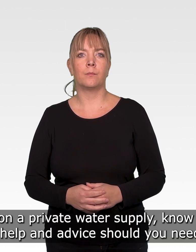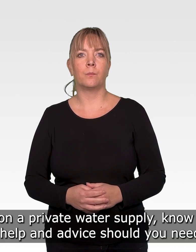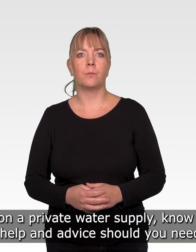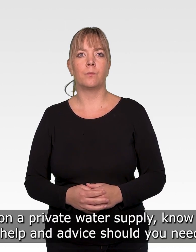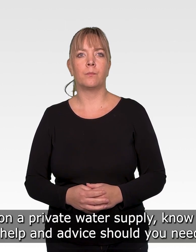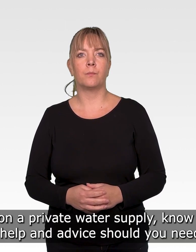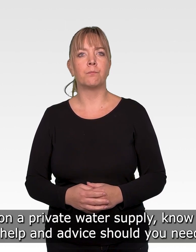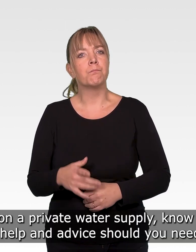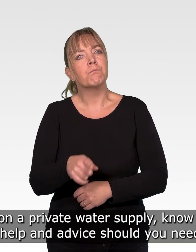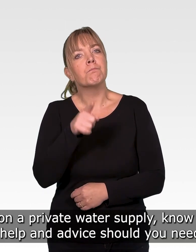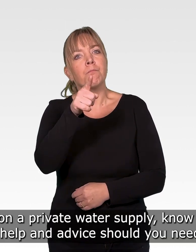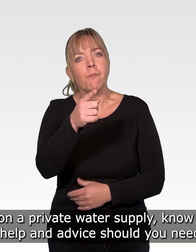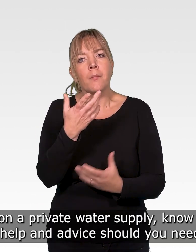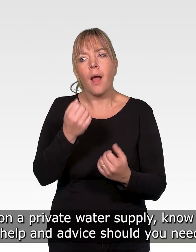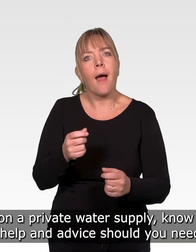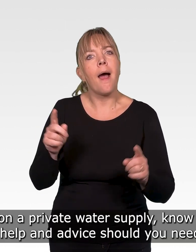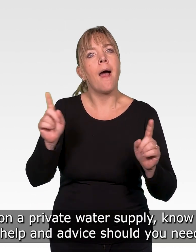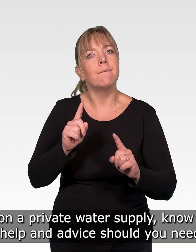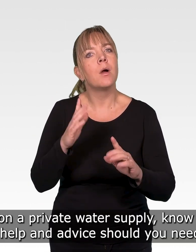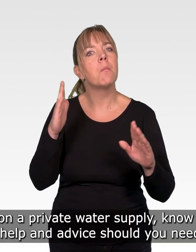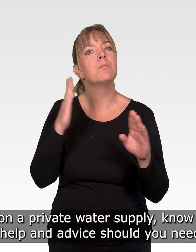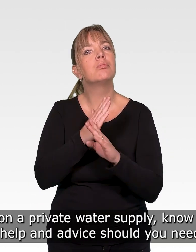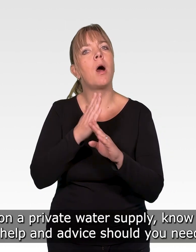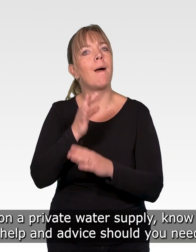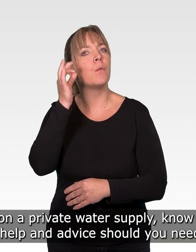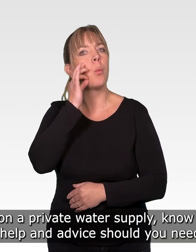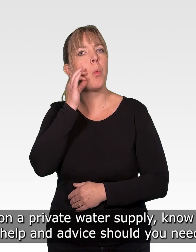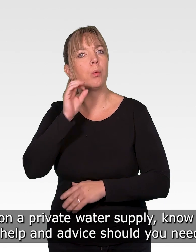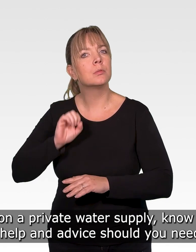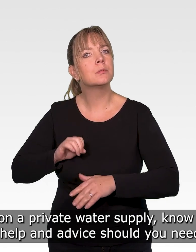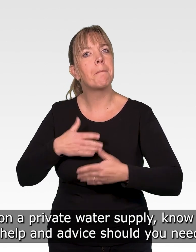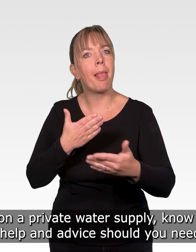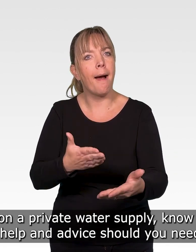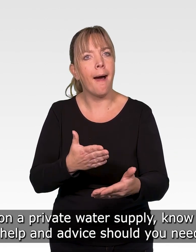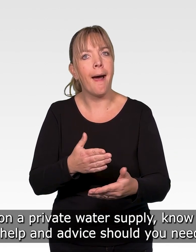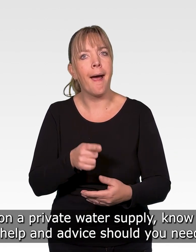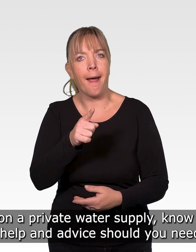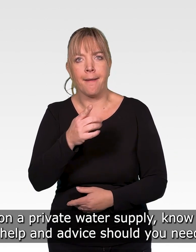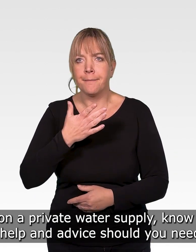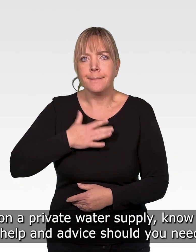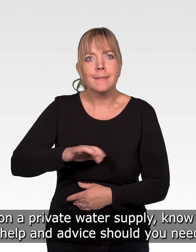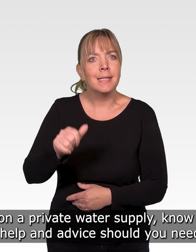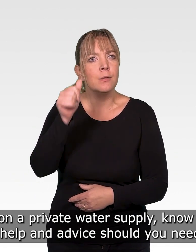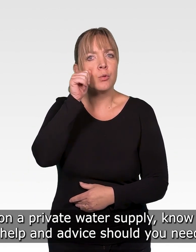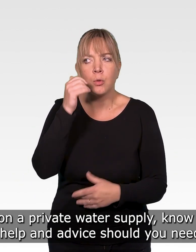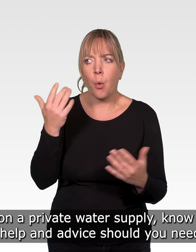If you are on a private water supply, know where to seek help and advice should you need it.